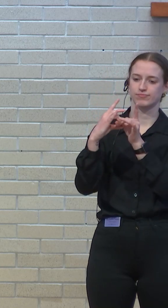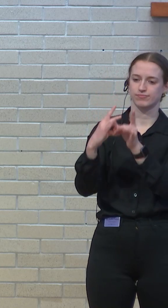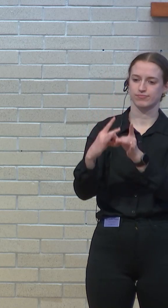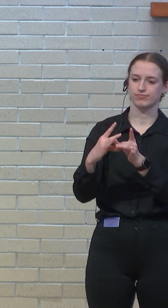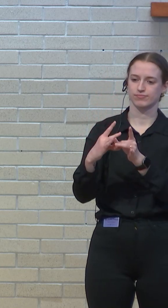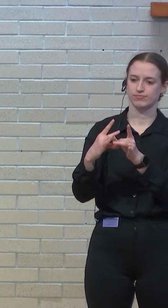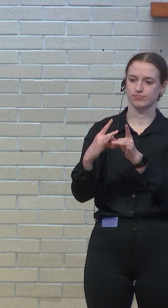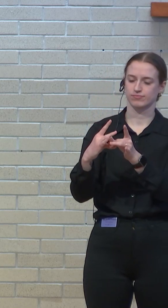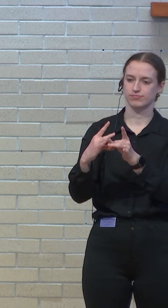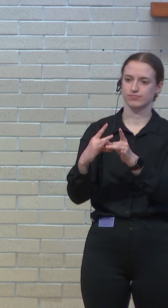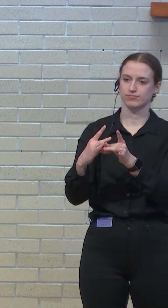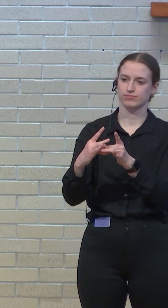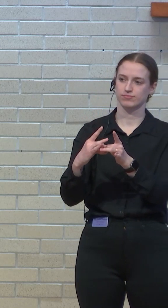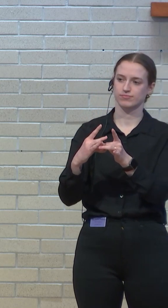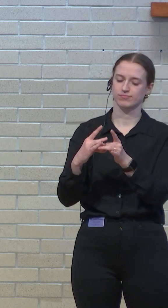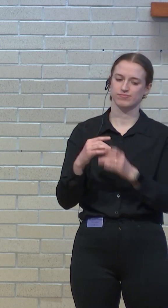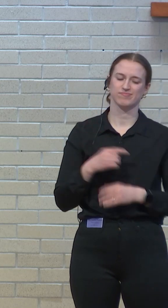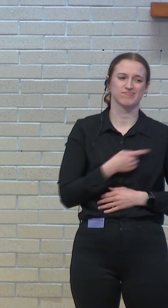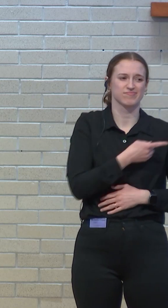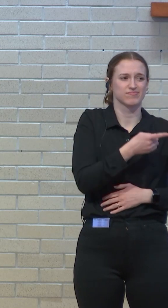and may your